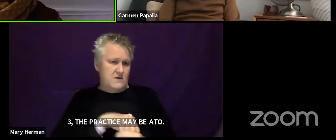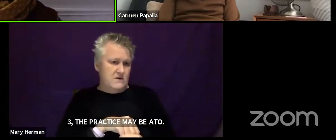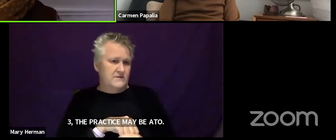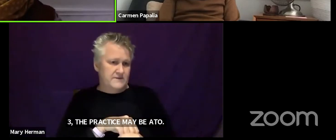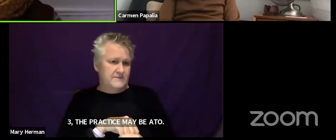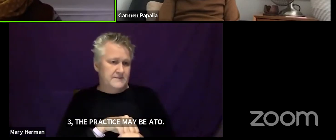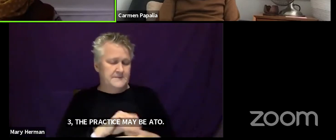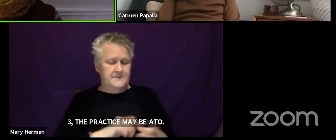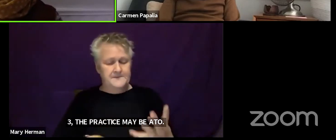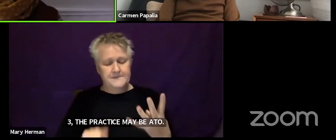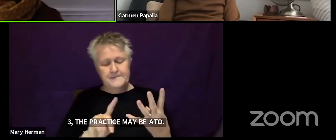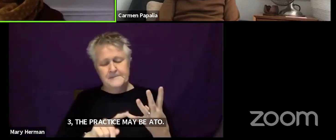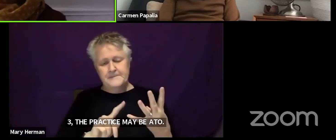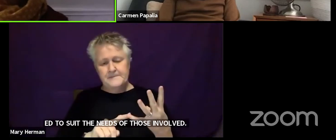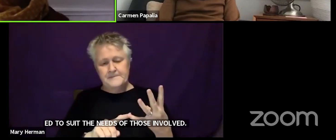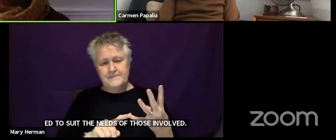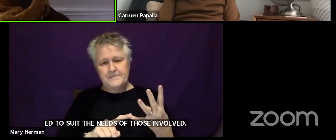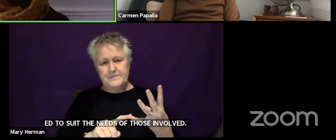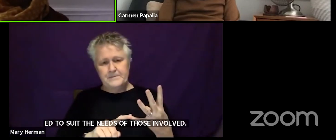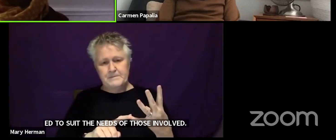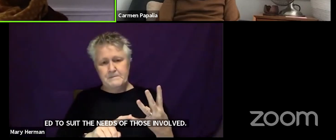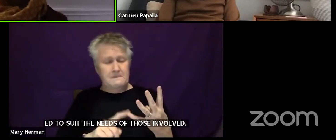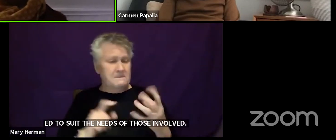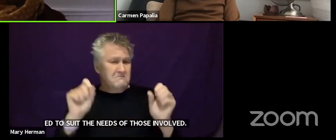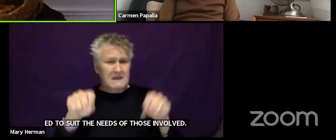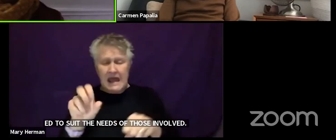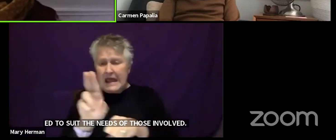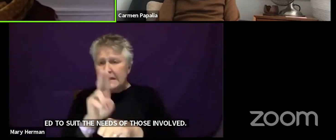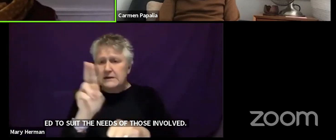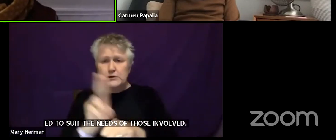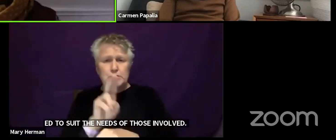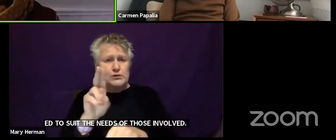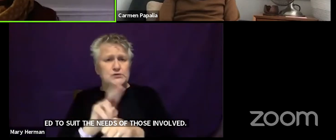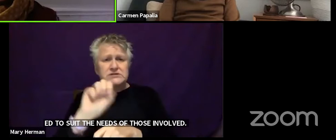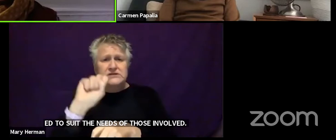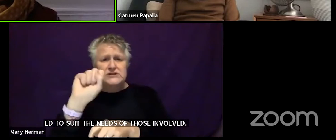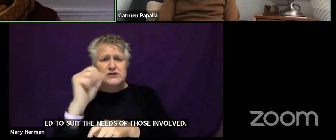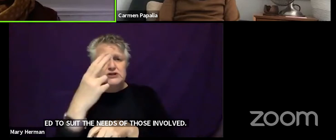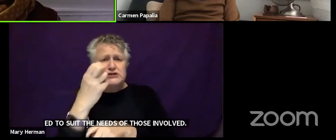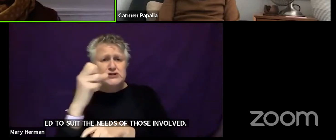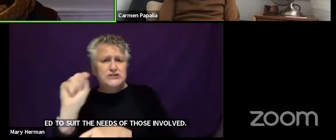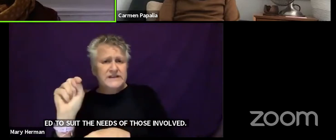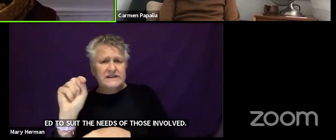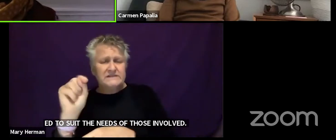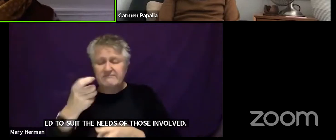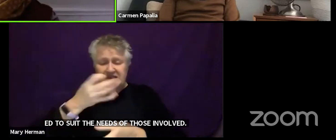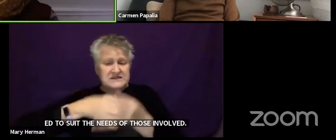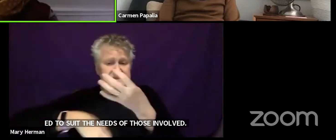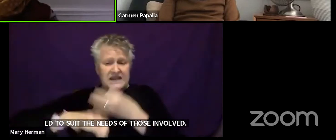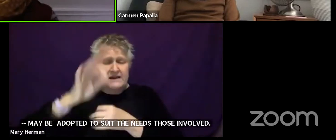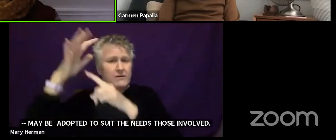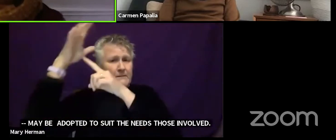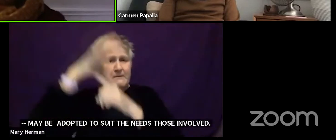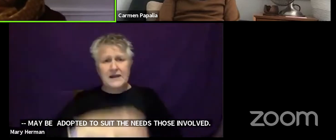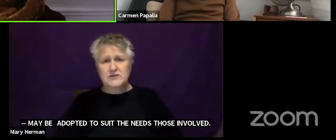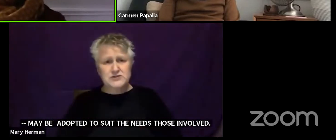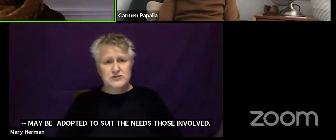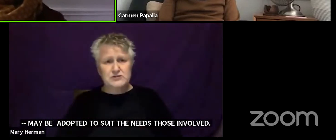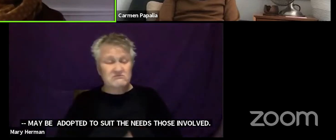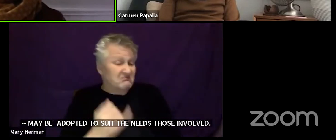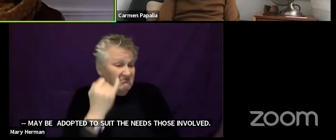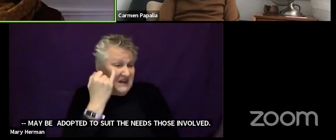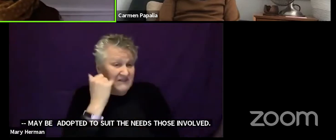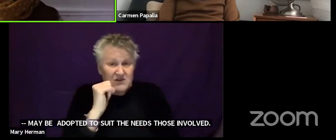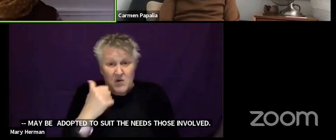4. A bedsheet can be used in lieu of a parachute. If a bedsheet is not available,